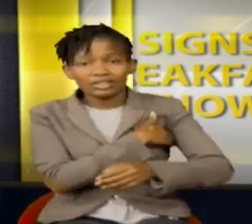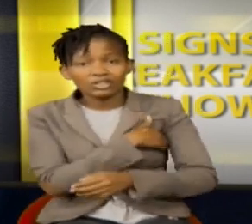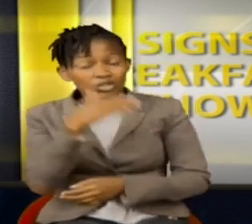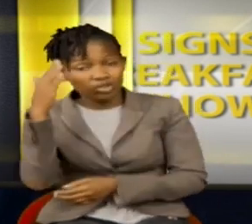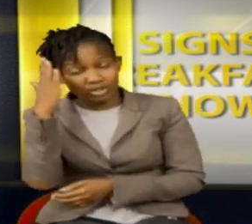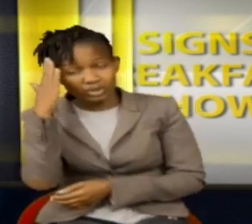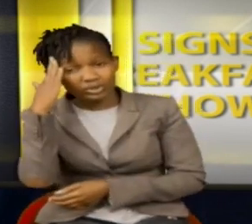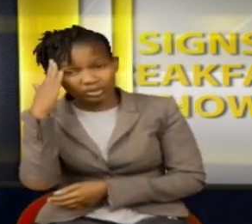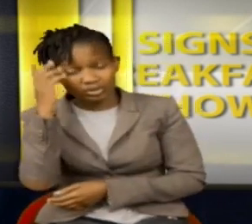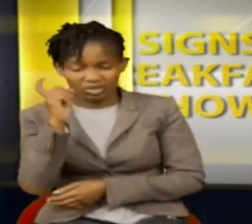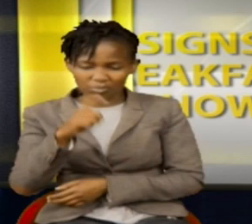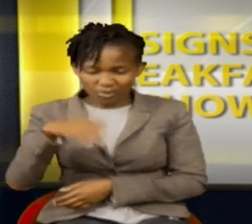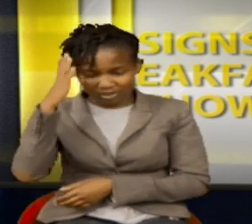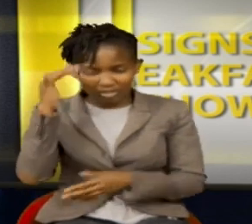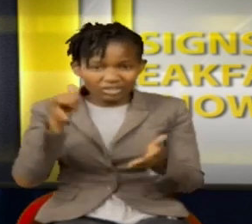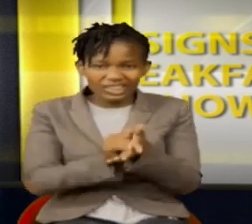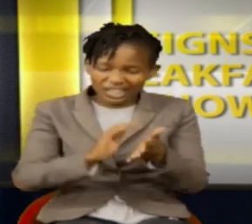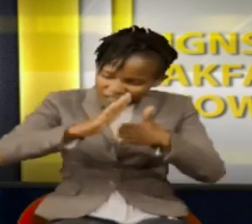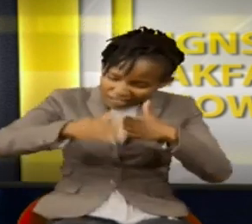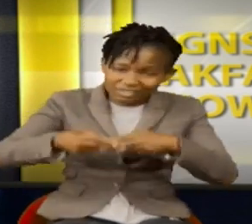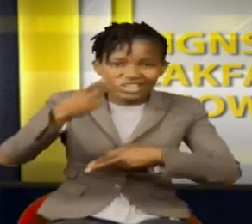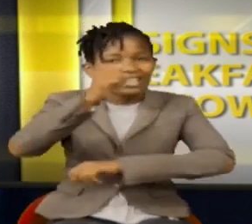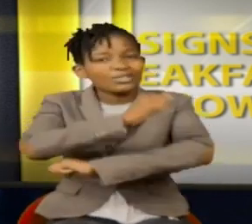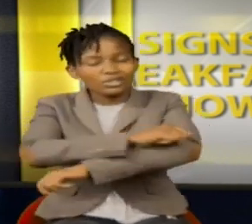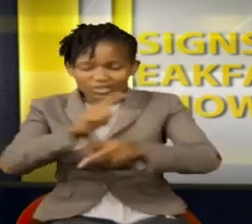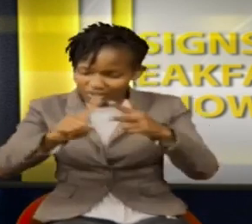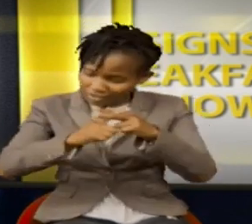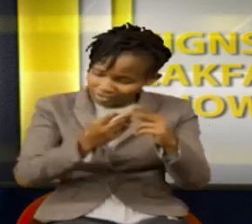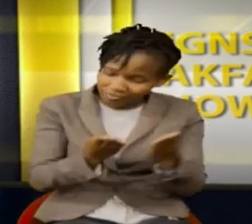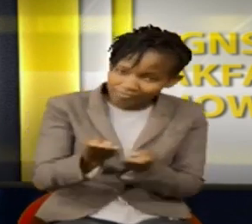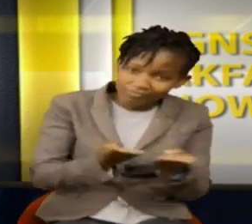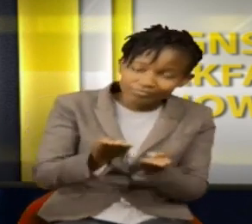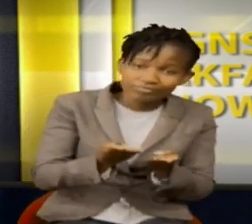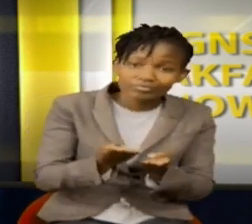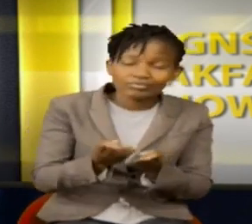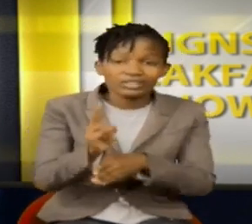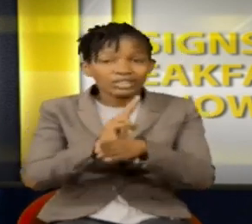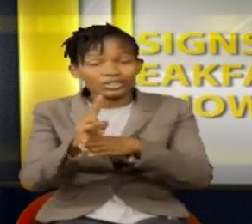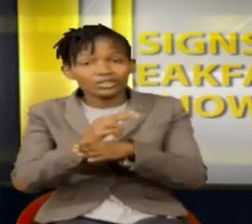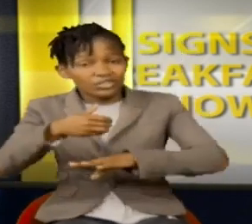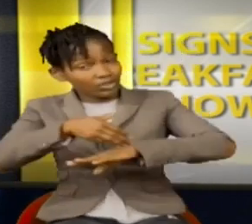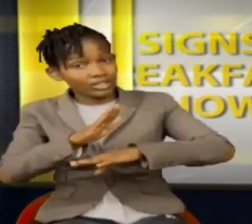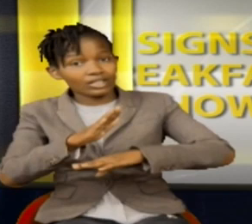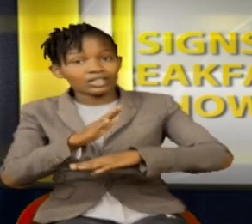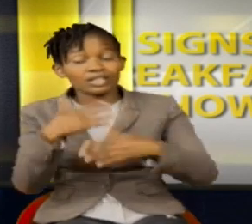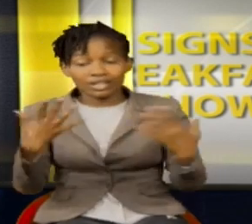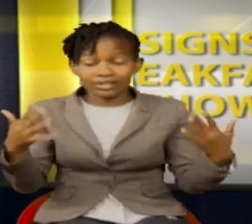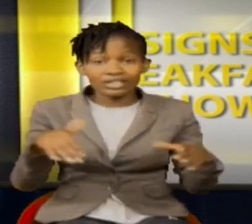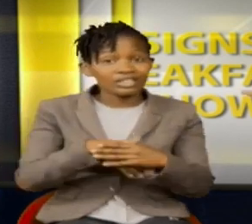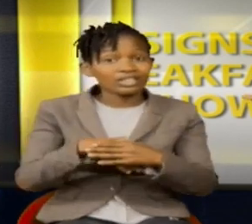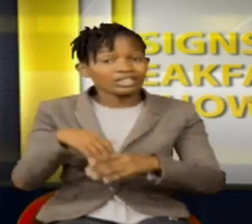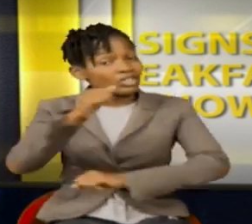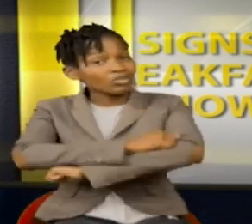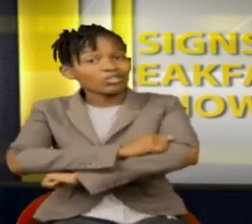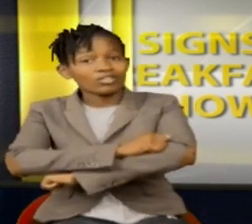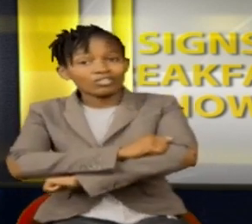know that even after form four, you can start a business. Precisely. That you can grind. Me, I used to sell things in Shule. What